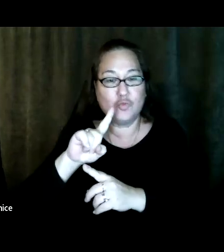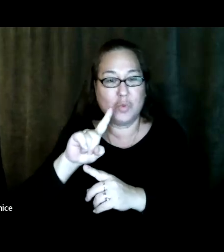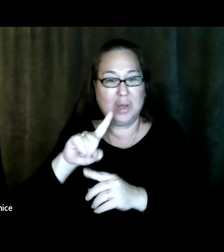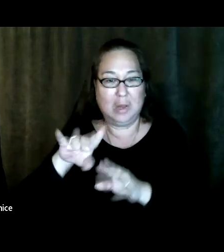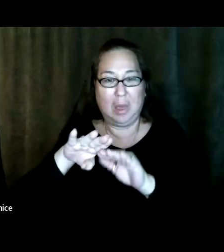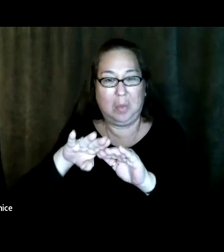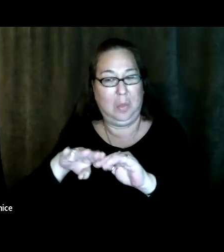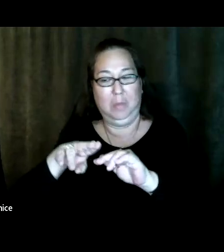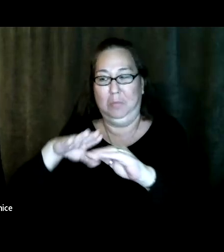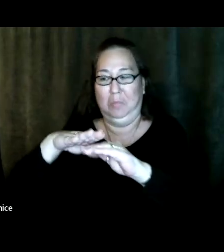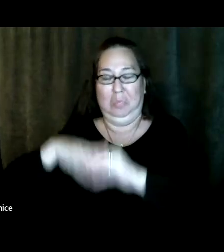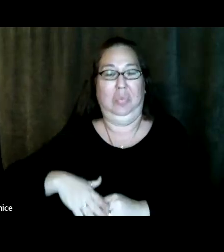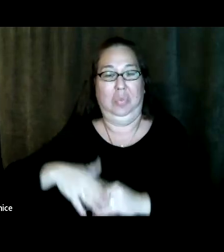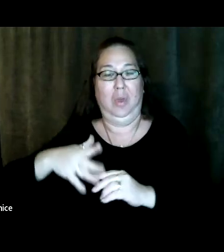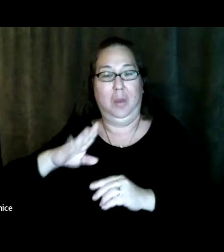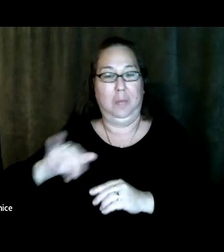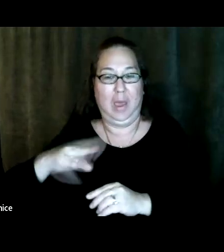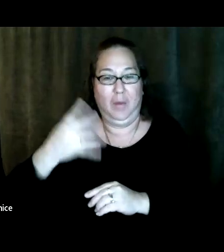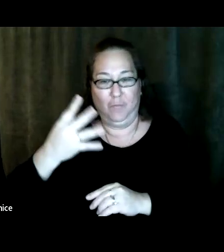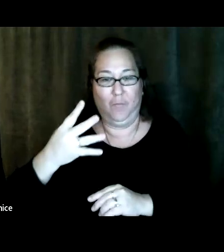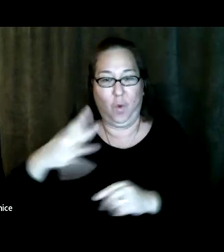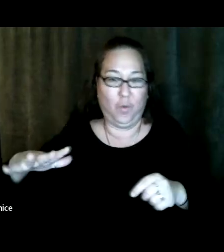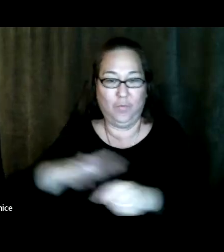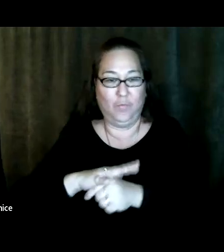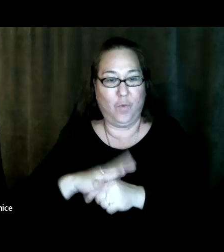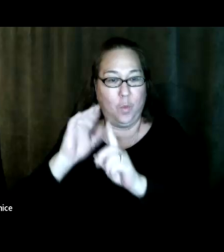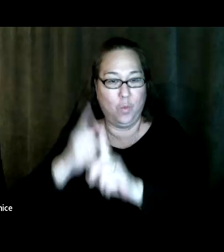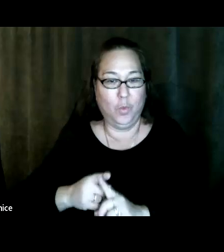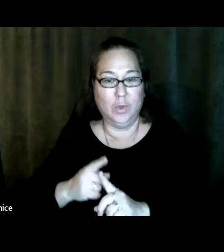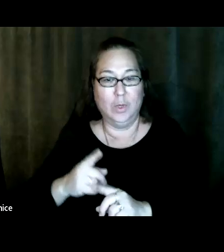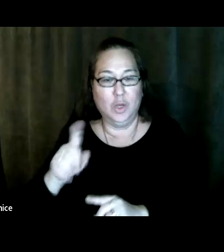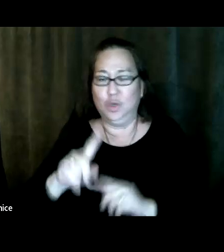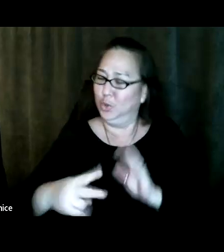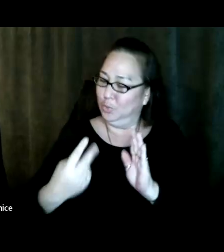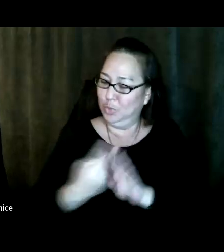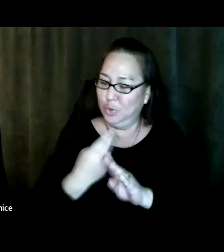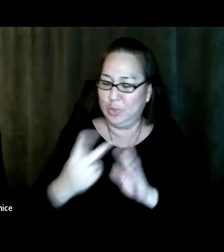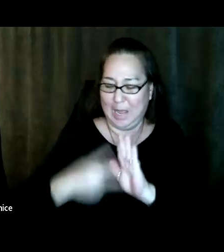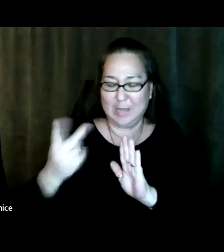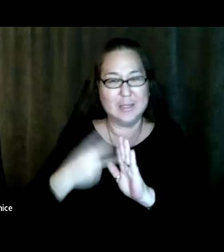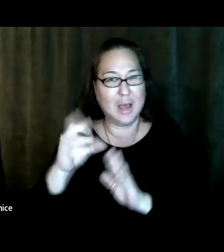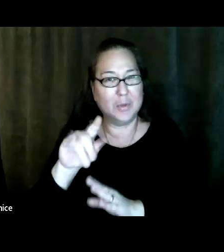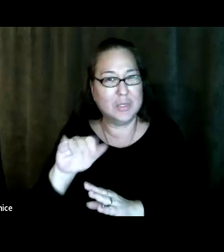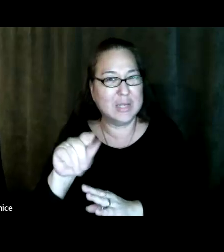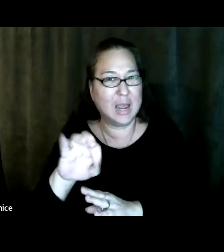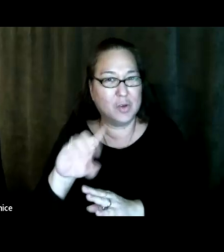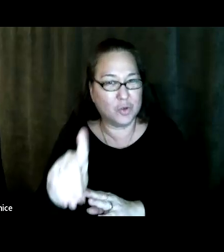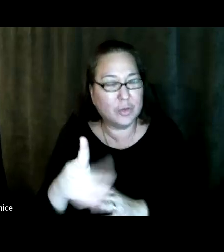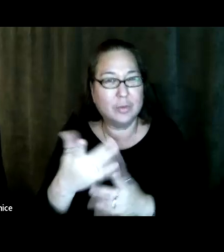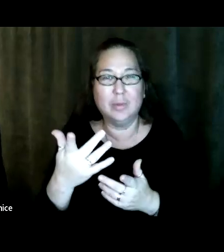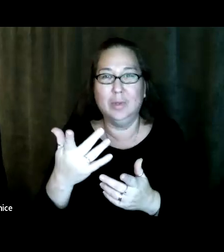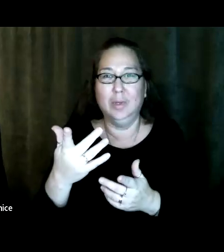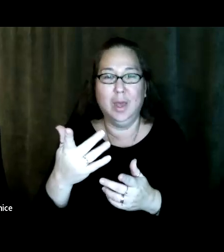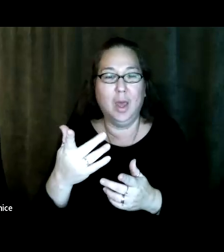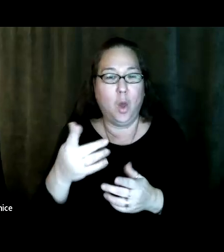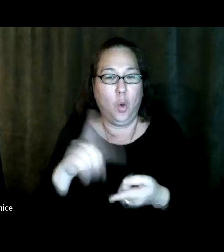given 8 extra points. You are using a double standard for calculating GPAs when you give BPS students the